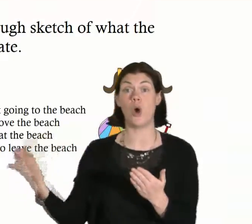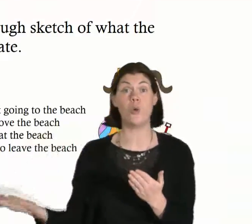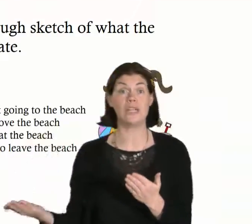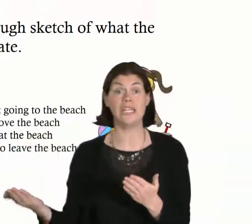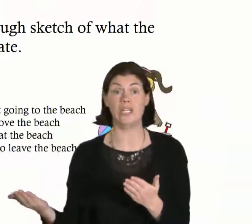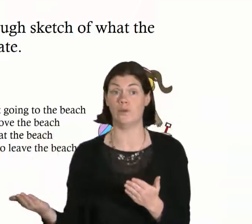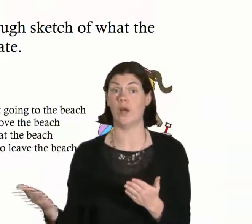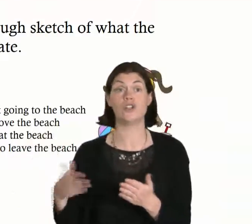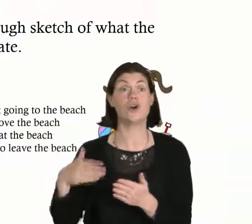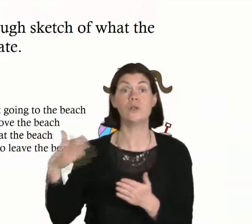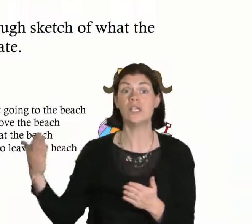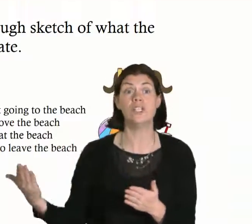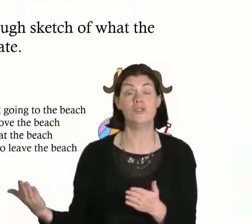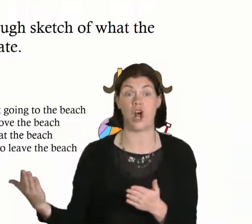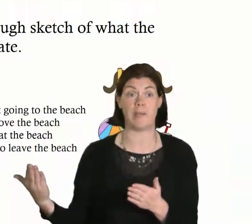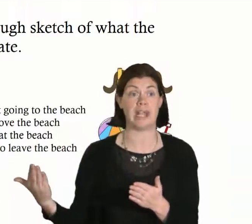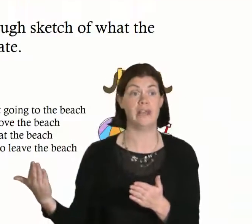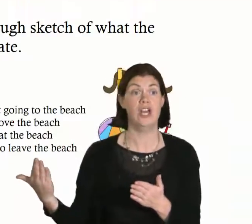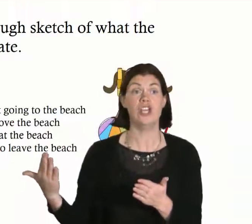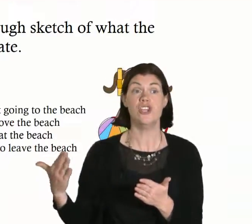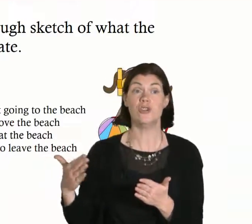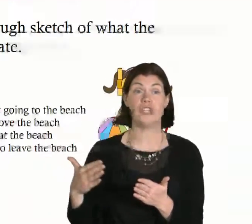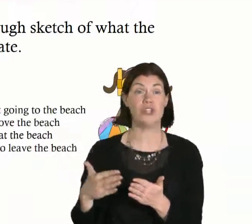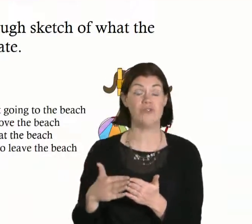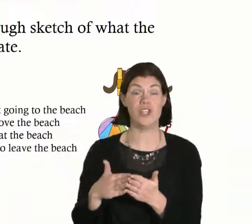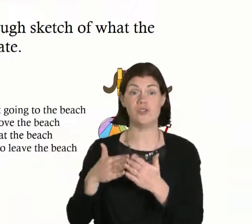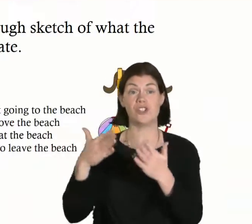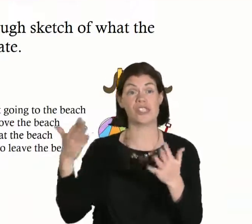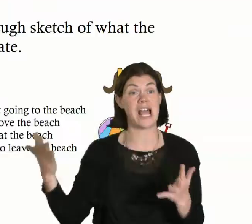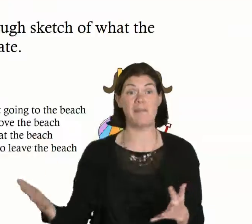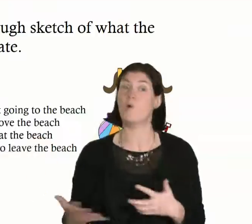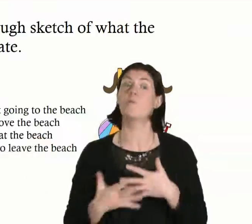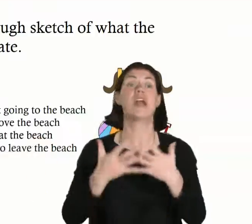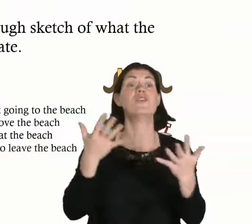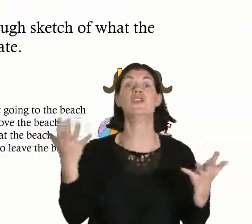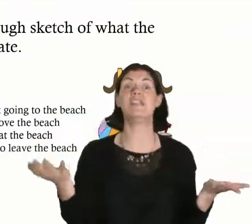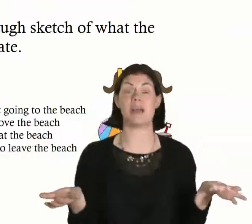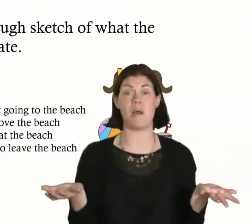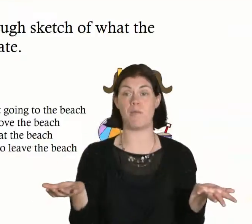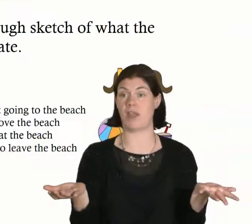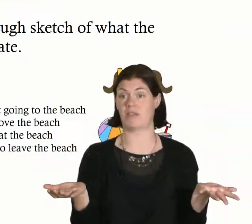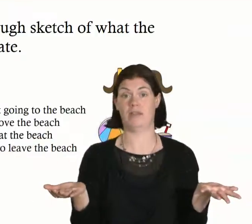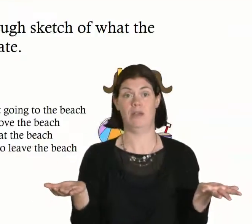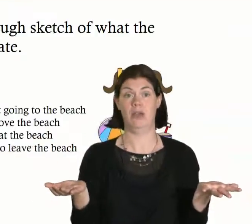something totally new, a totally new topic. You could even use your slam poem, whatever